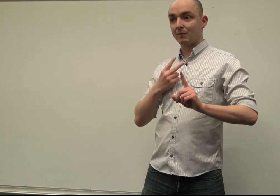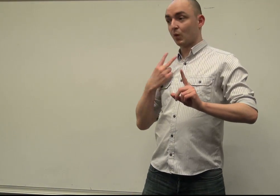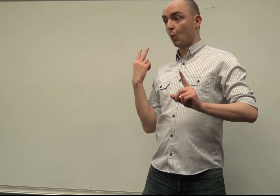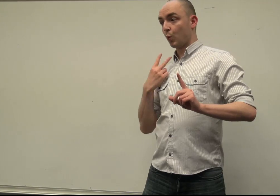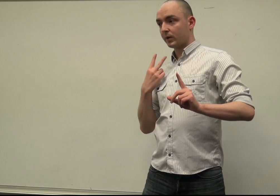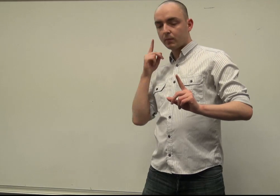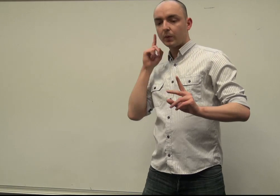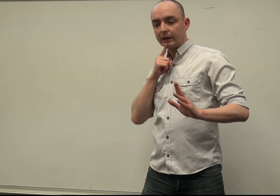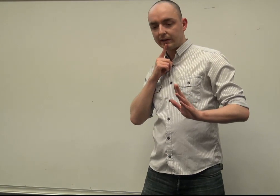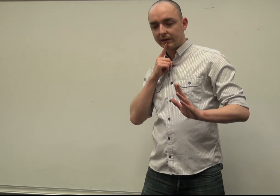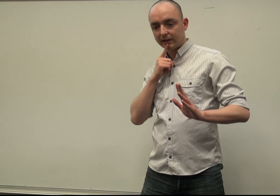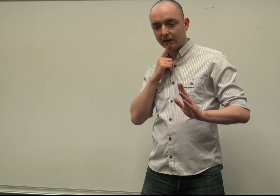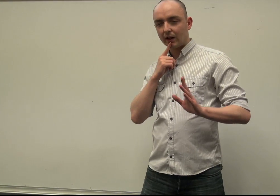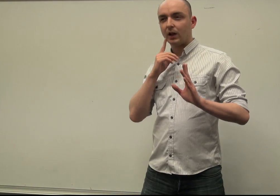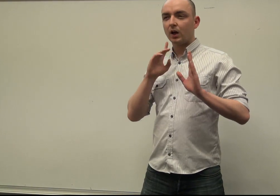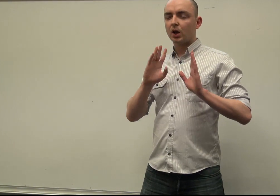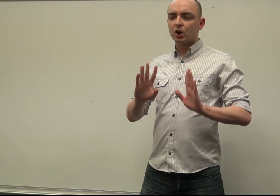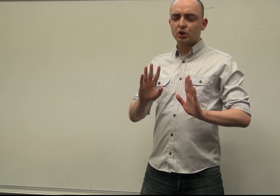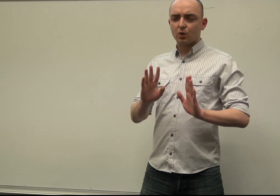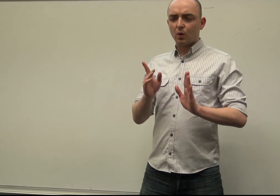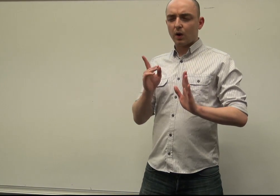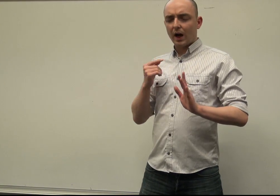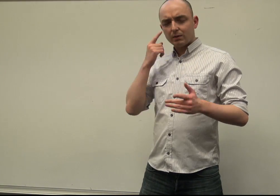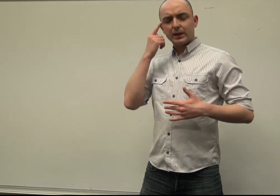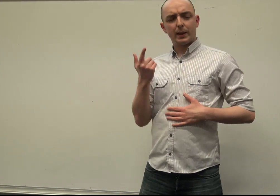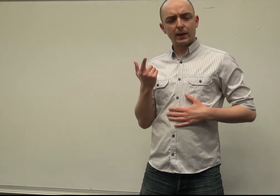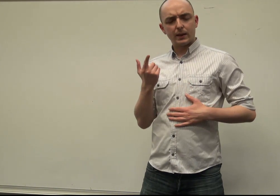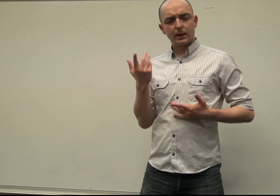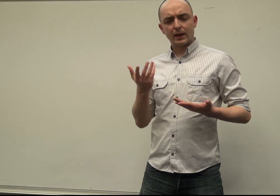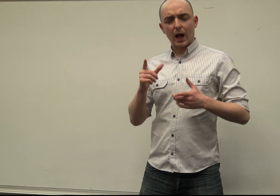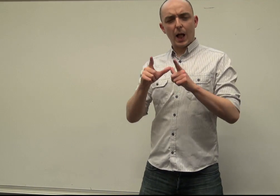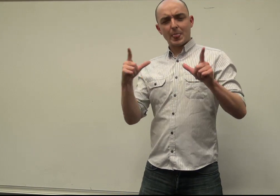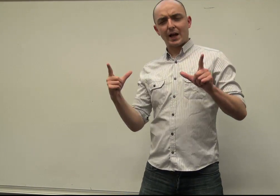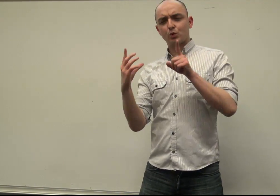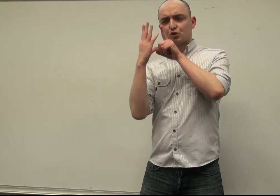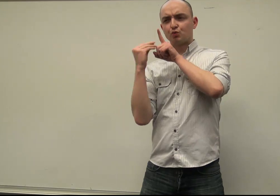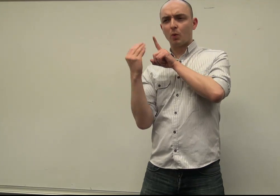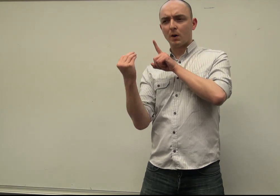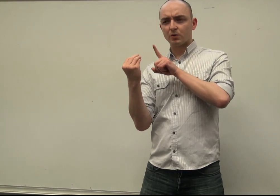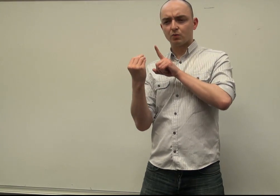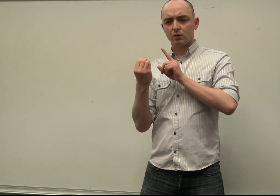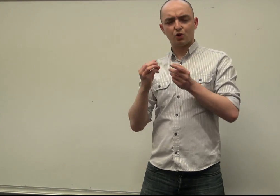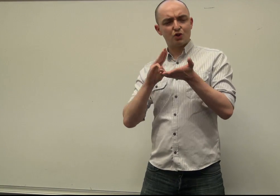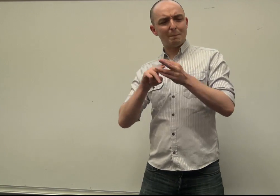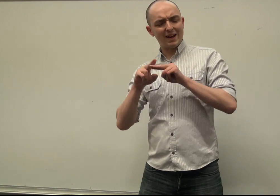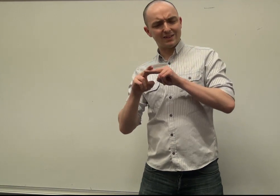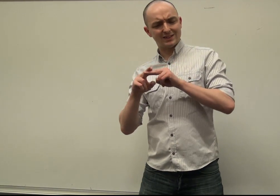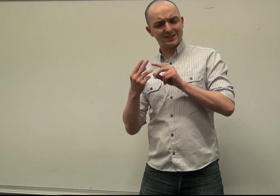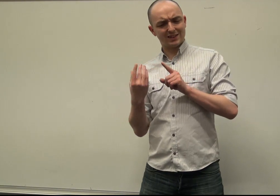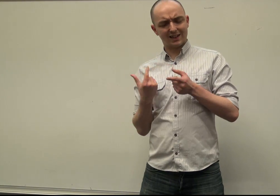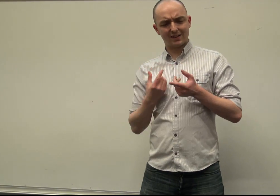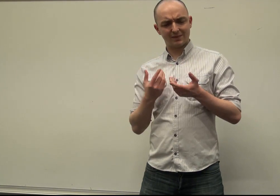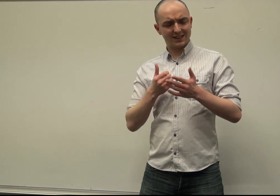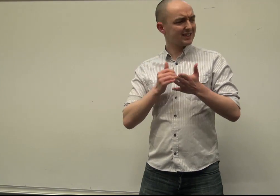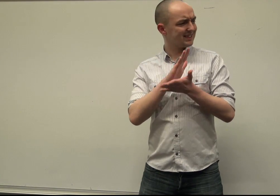and when parents recognise that the child is deaf and parents who are hearing, and some of the issues that come up